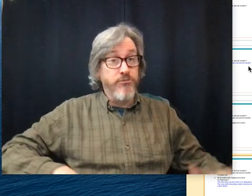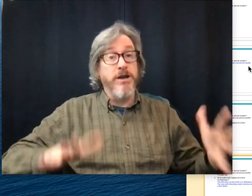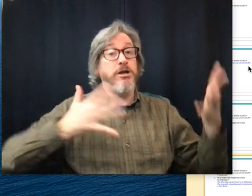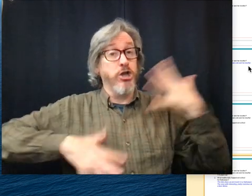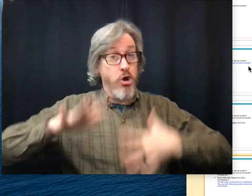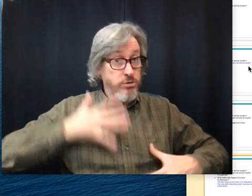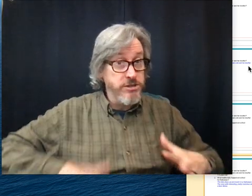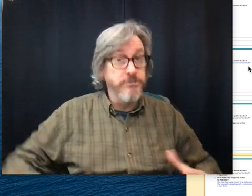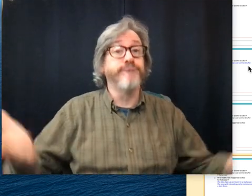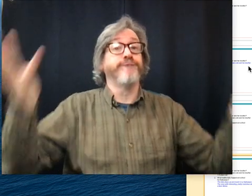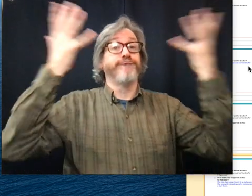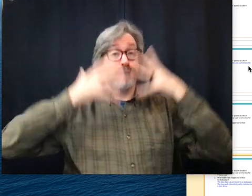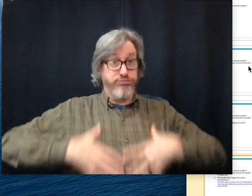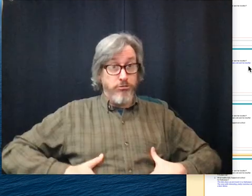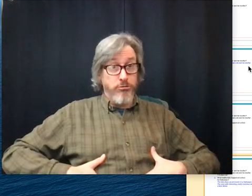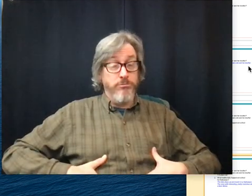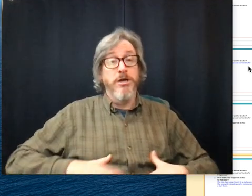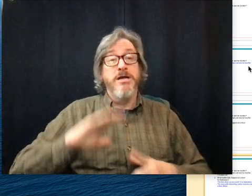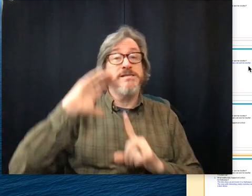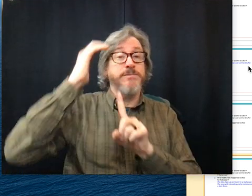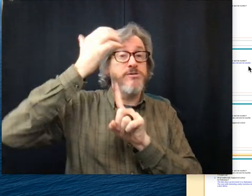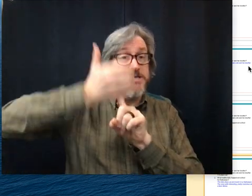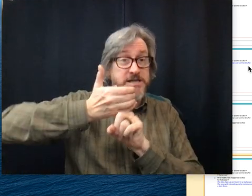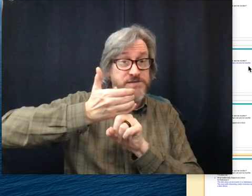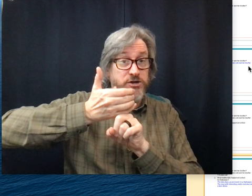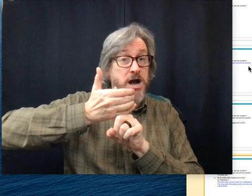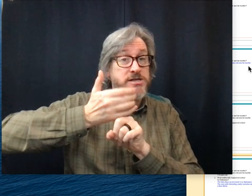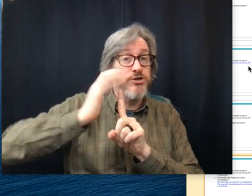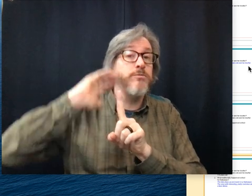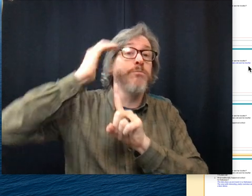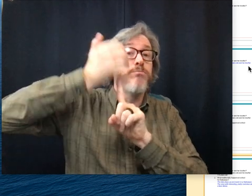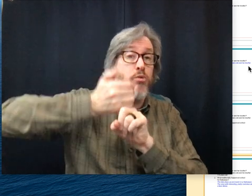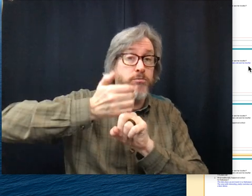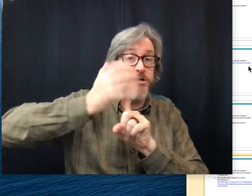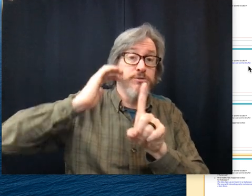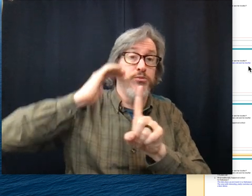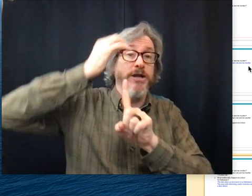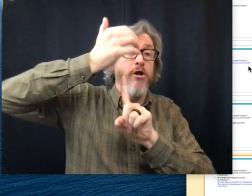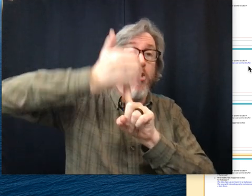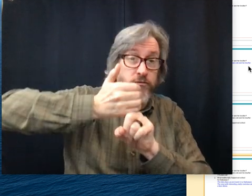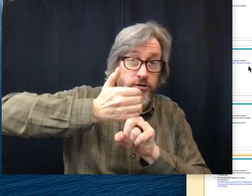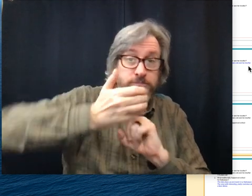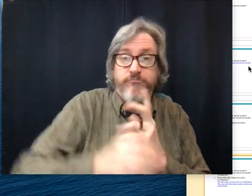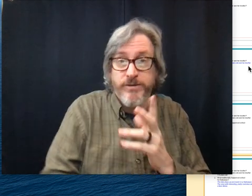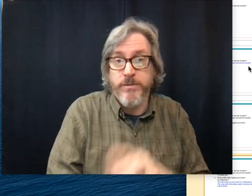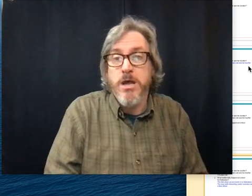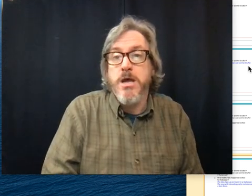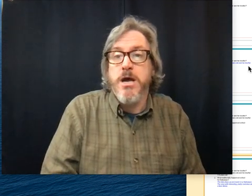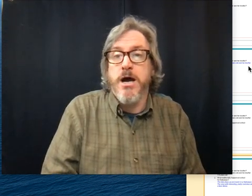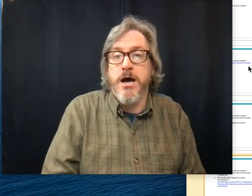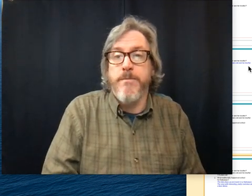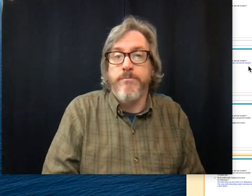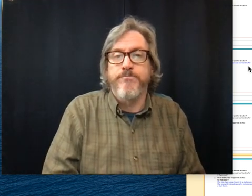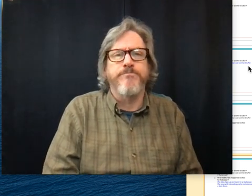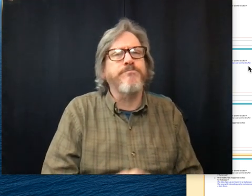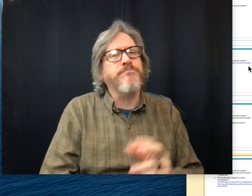Dress up, right? Clothes. Sometimes you'll see this for costume because you're putting it over, right?